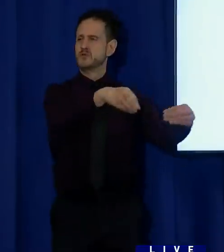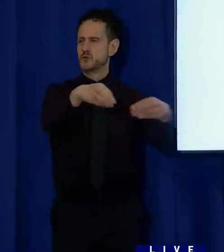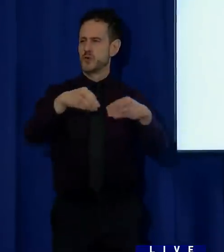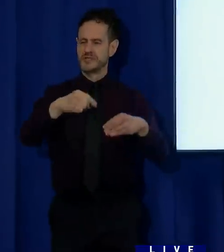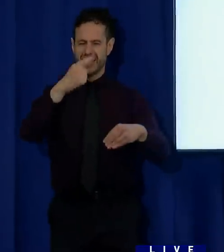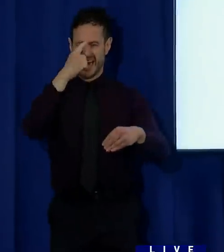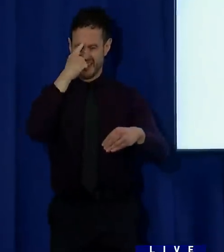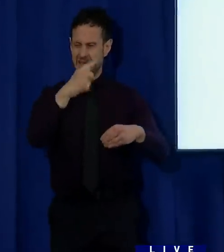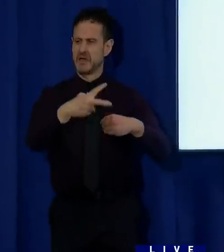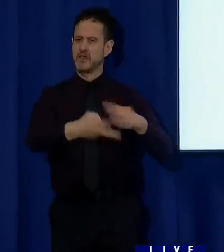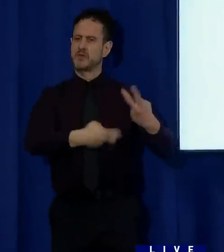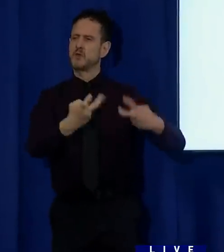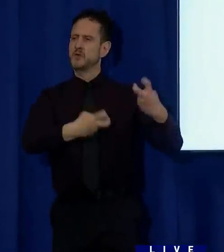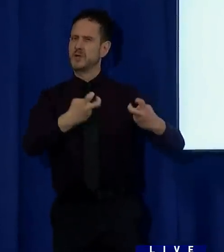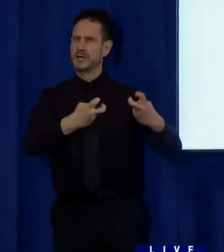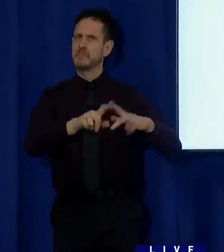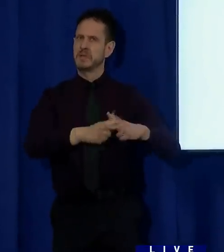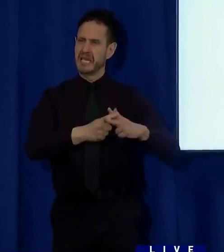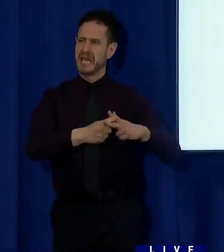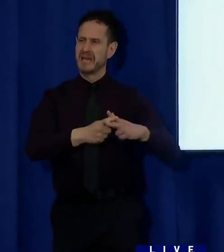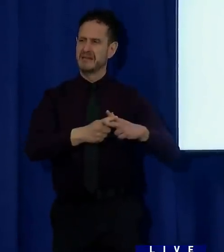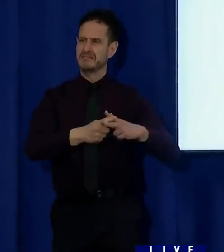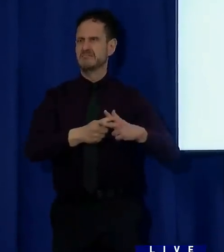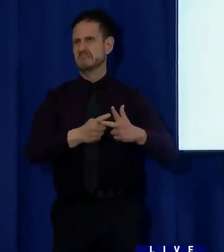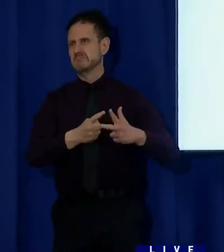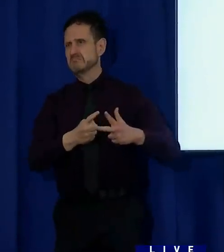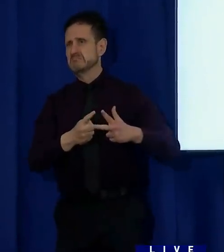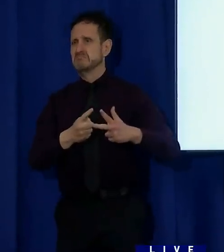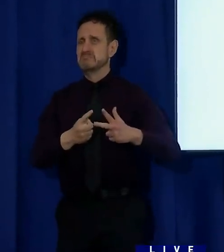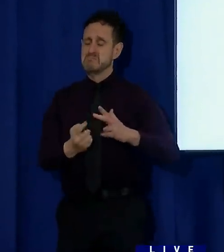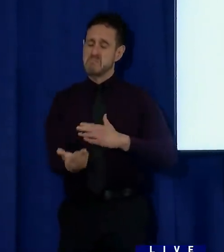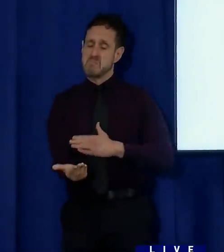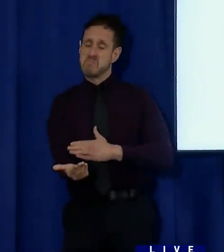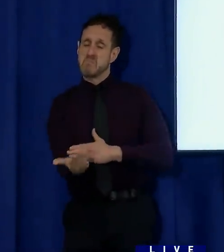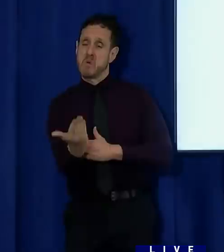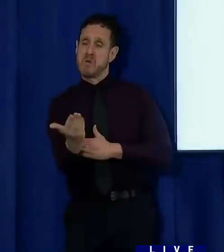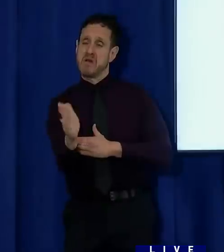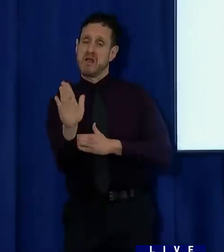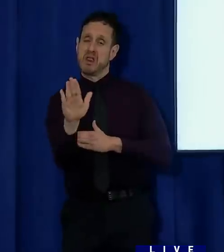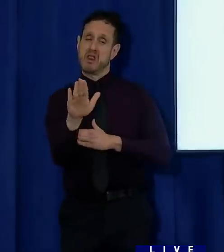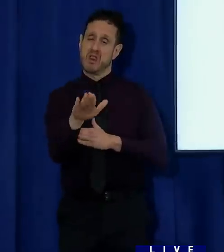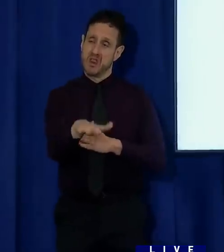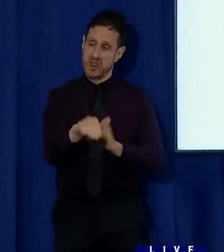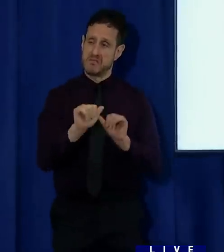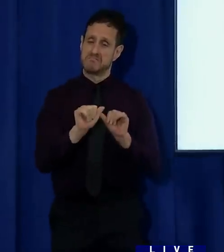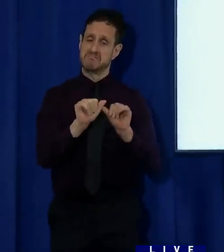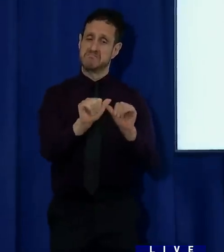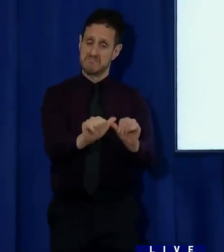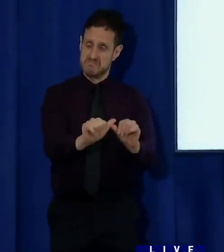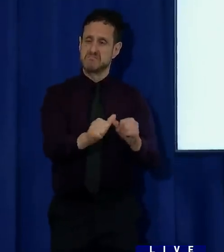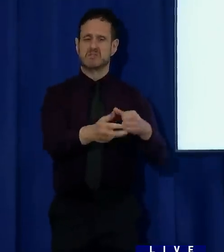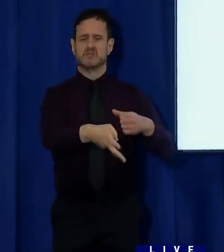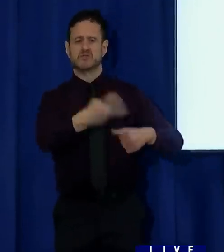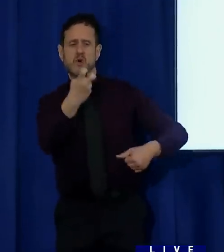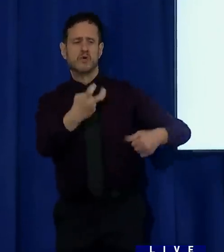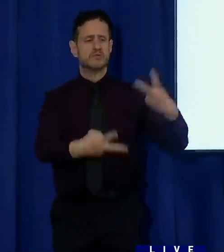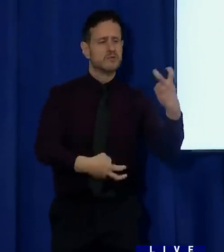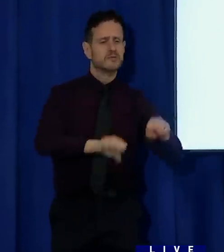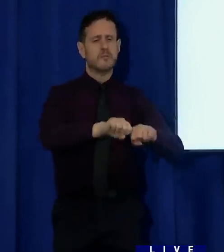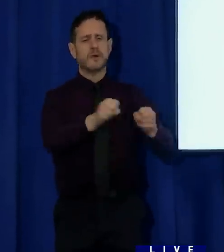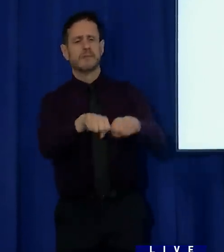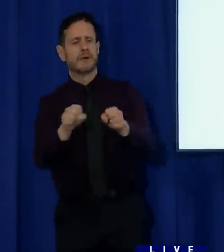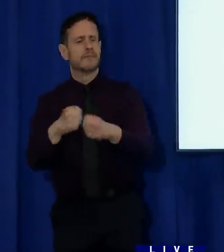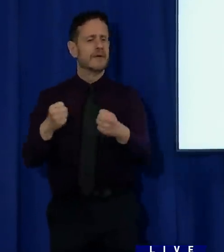much earlier in the day, late morning at the latest, and it carried on throughout the day. I believe